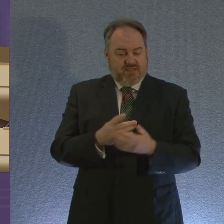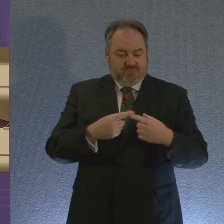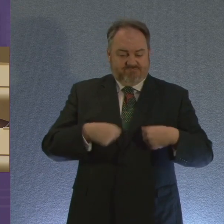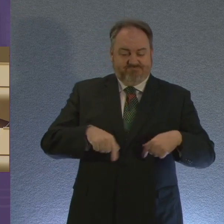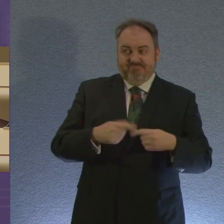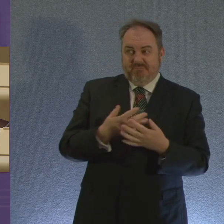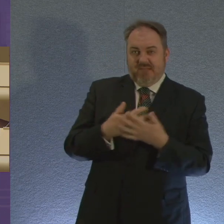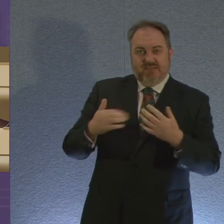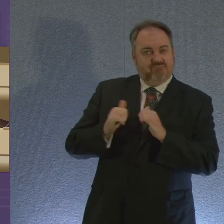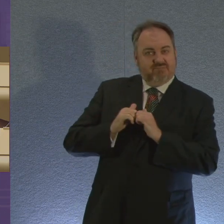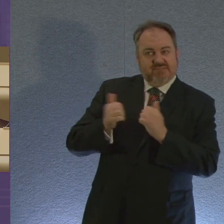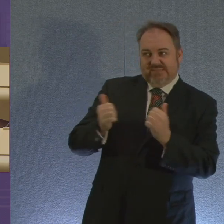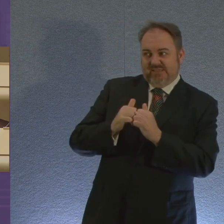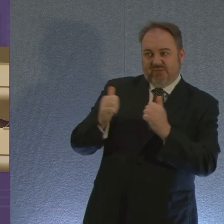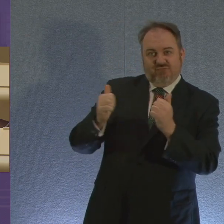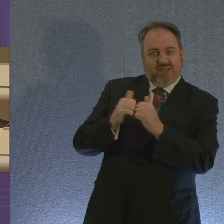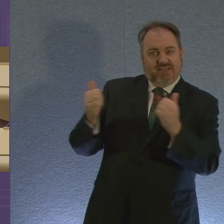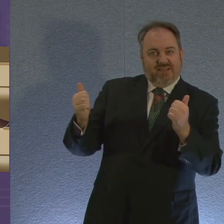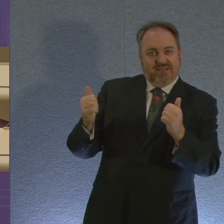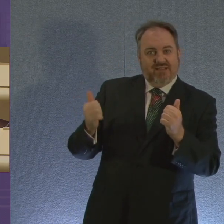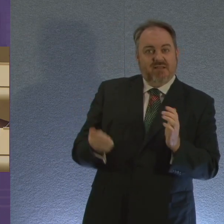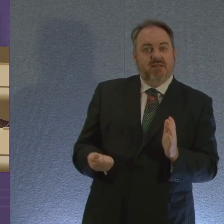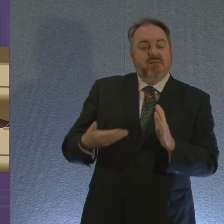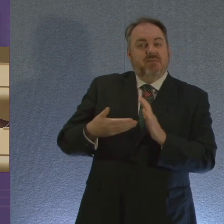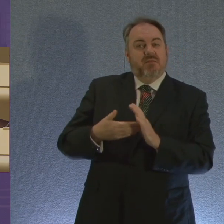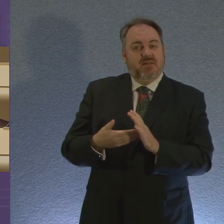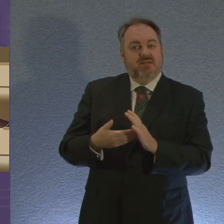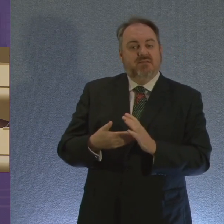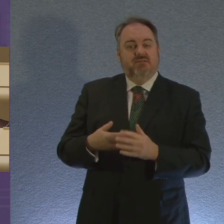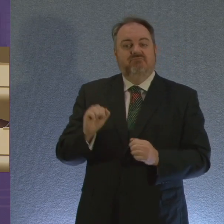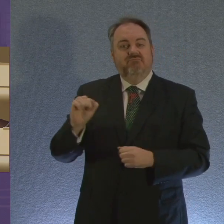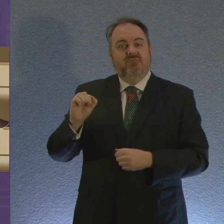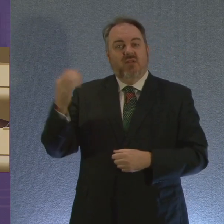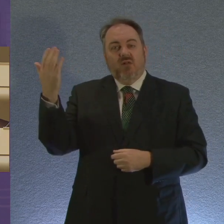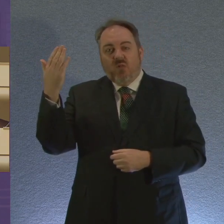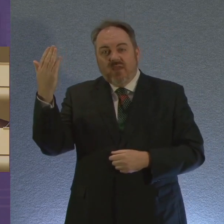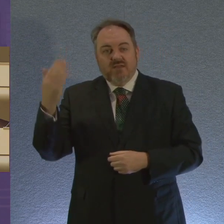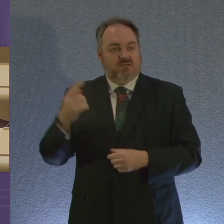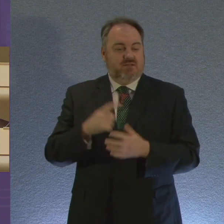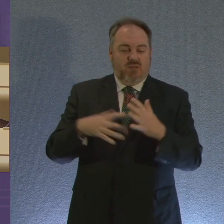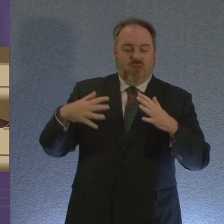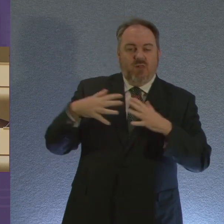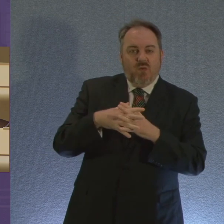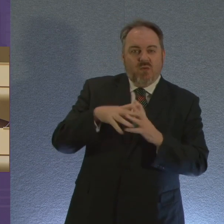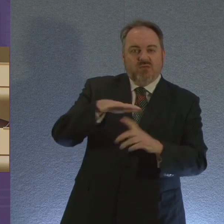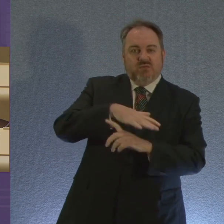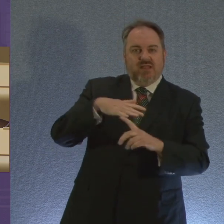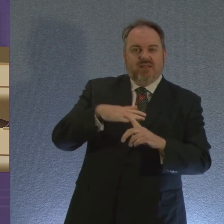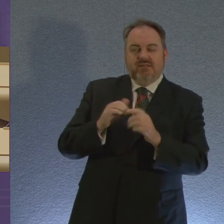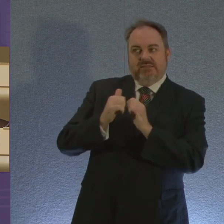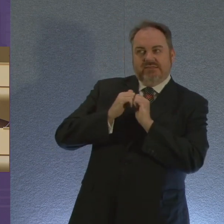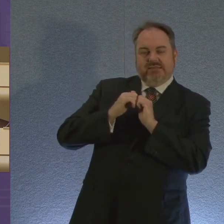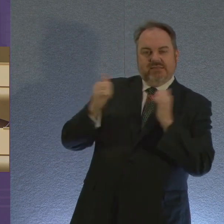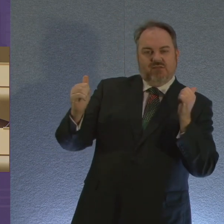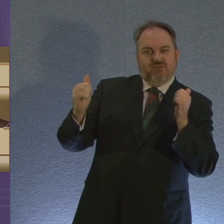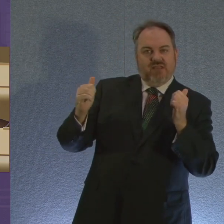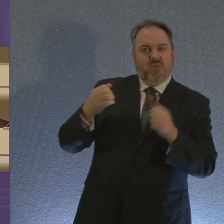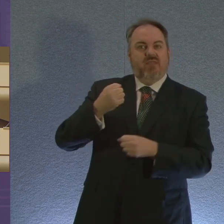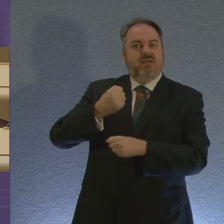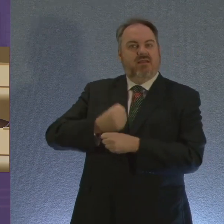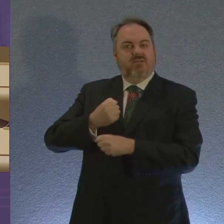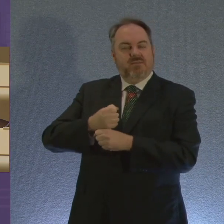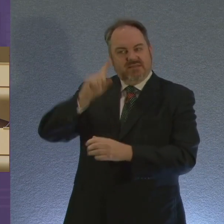seen overnight, particularly from organisations like the Law Society, shows that the Government had got it wrong and had